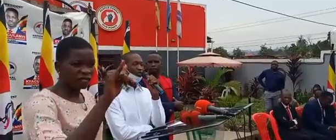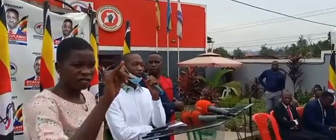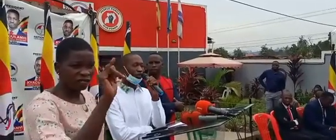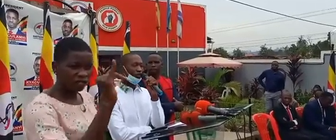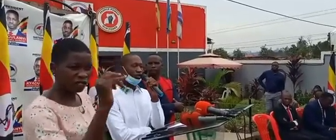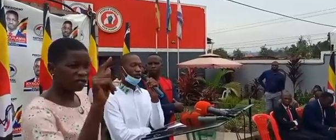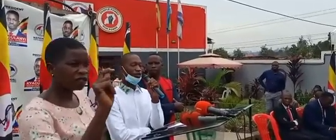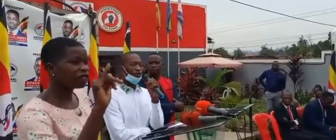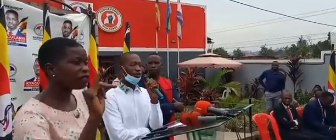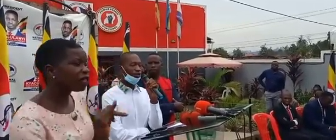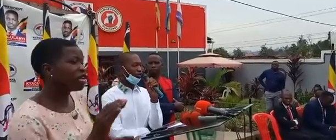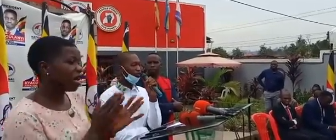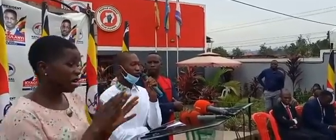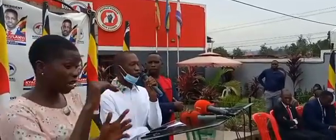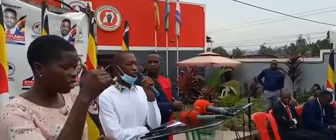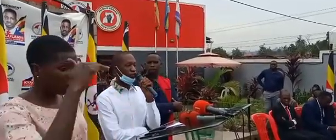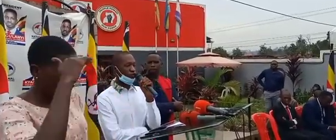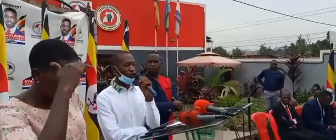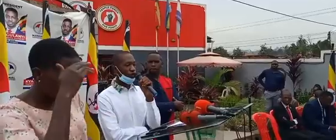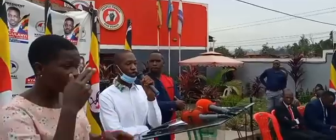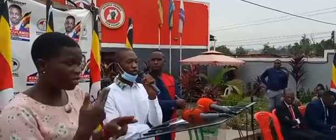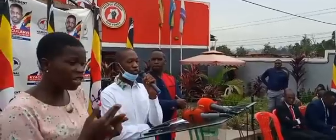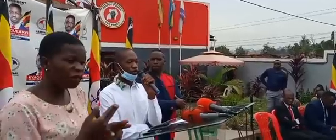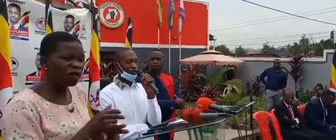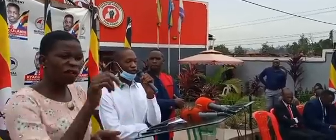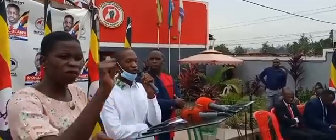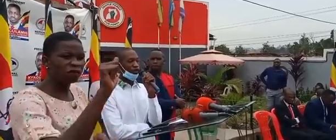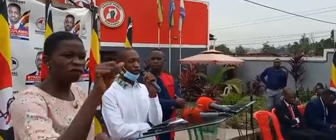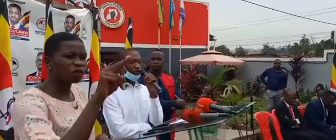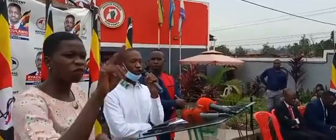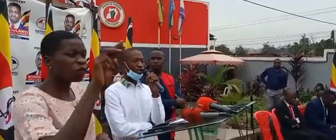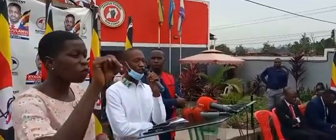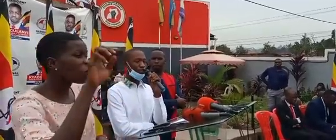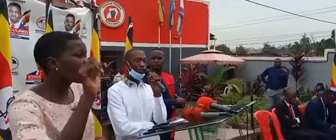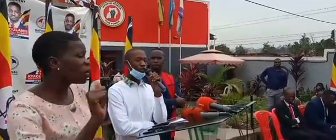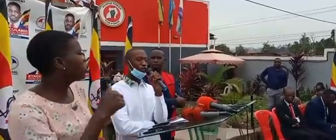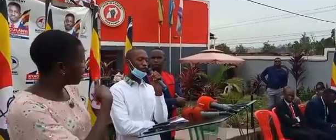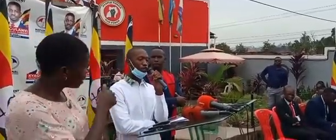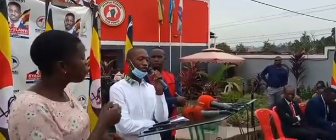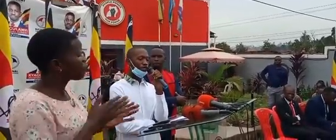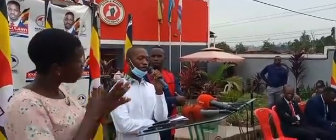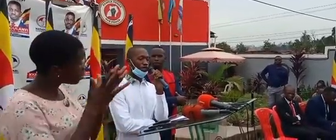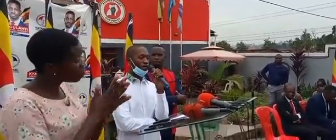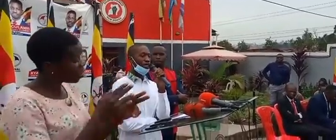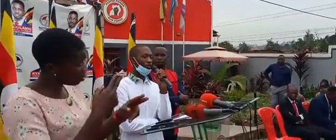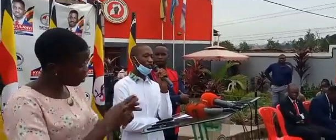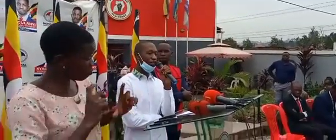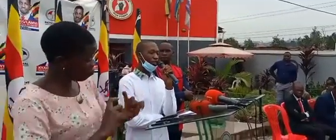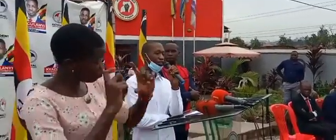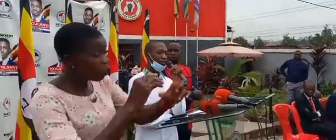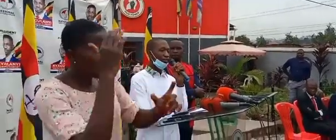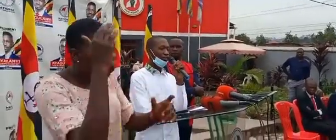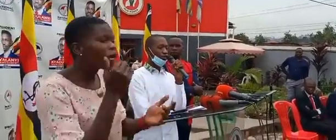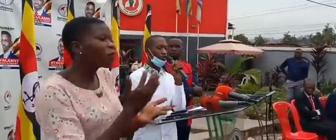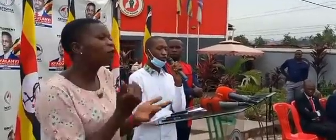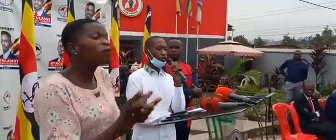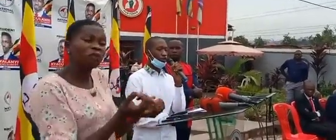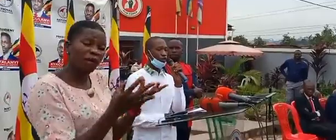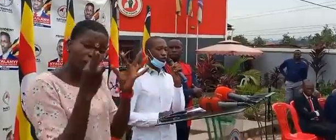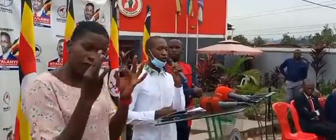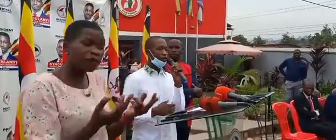n'omusirikale omulala ayitibwa uma ekintu ekyo kyatutuukako naye nkyogera kubanga kituuka ku bantu bangi nga tetumanyi